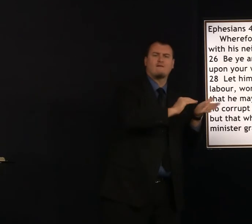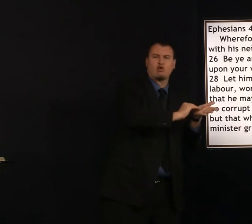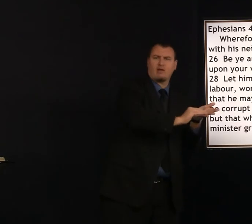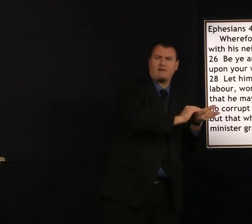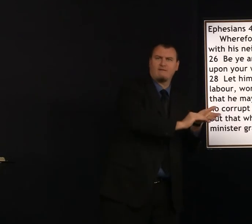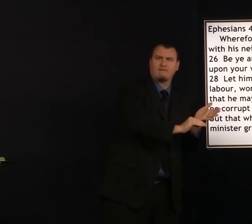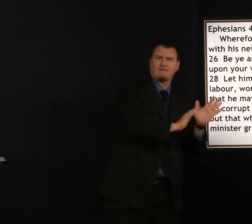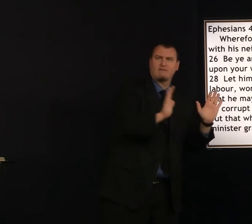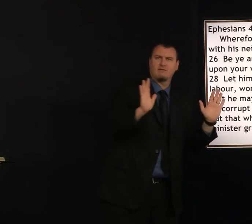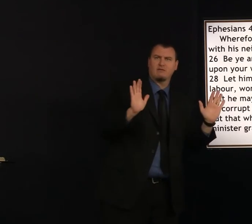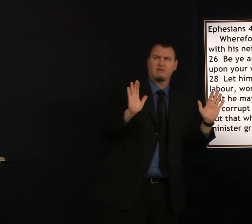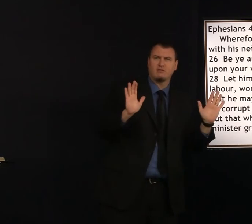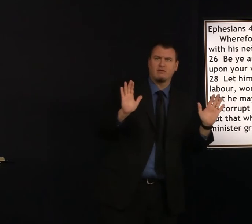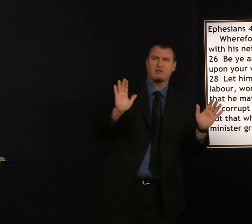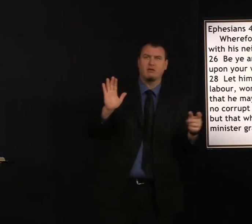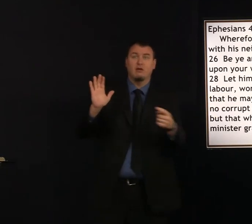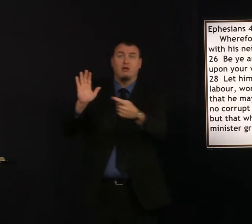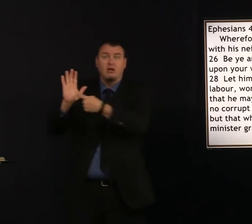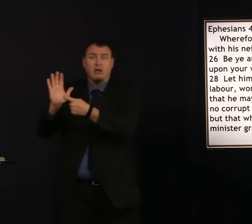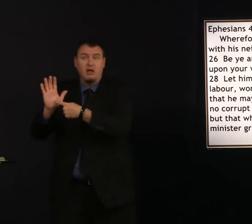Don't sin out of anger.